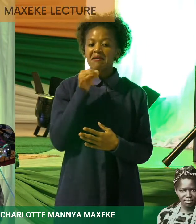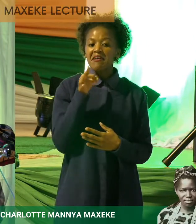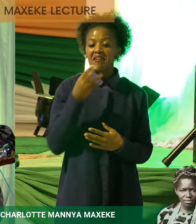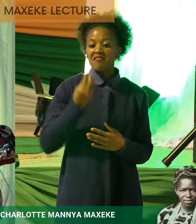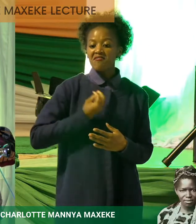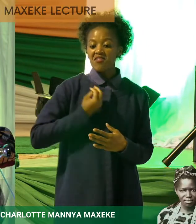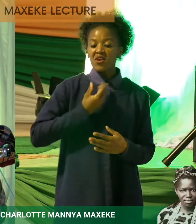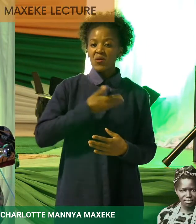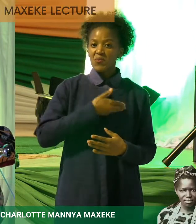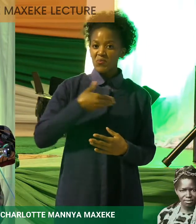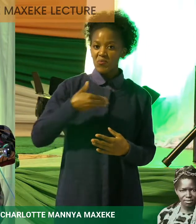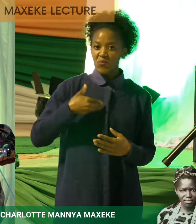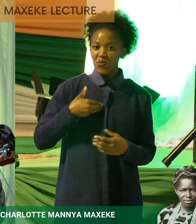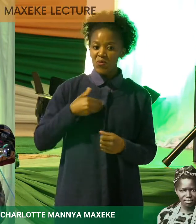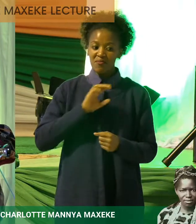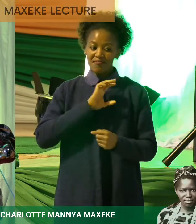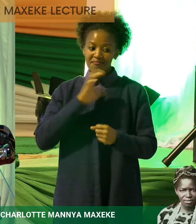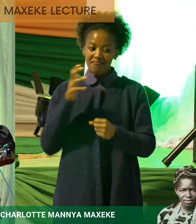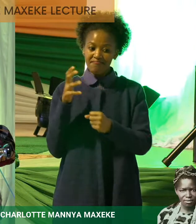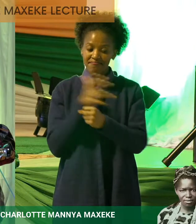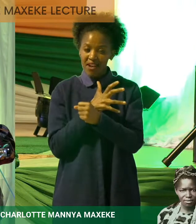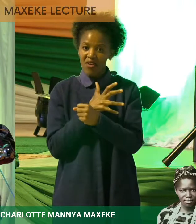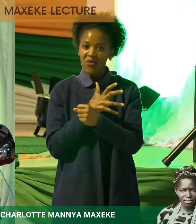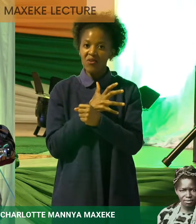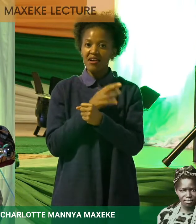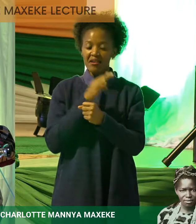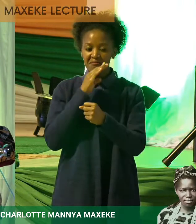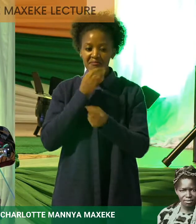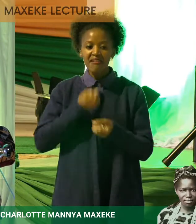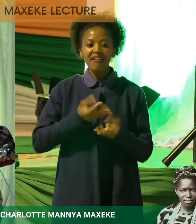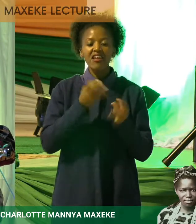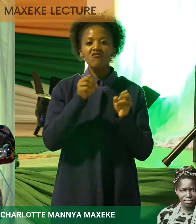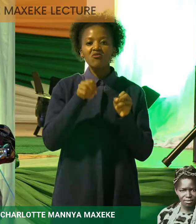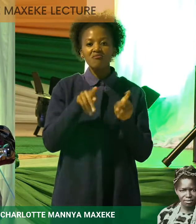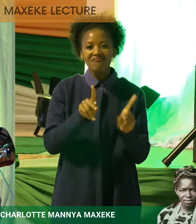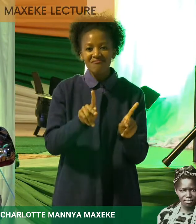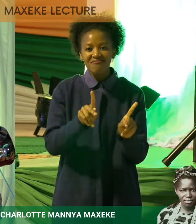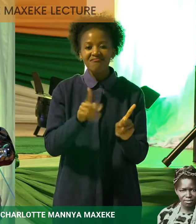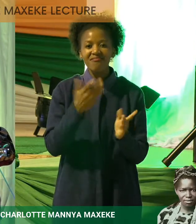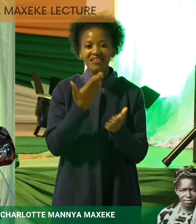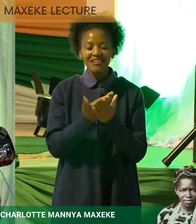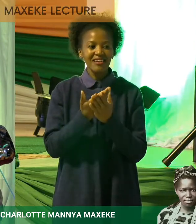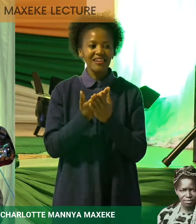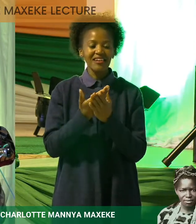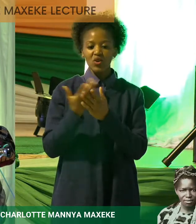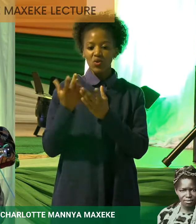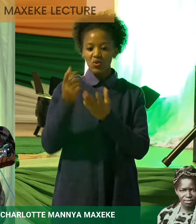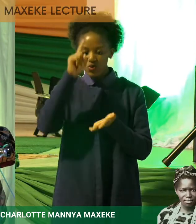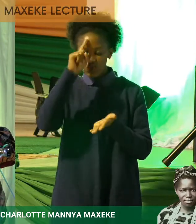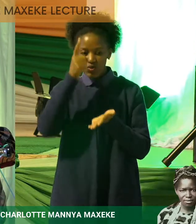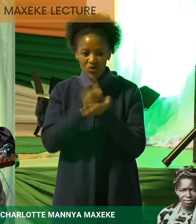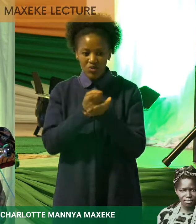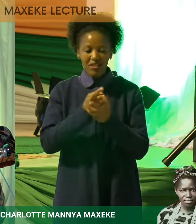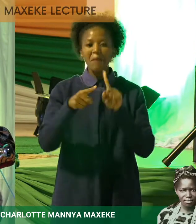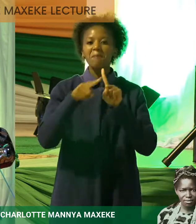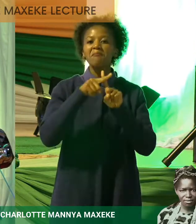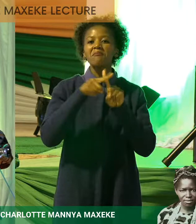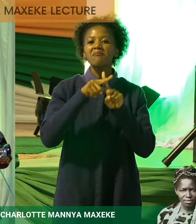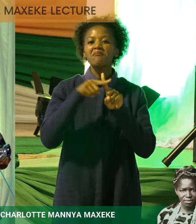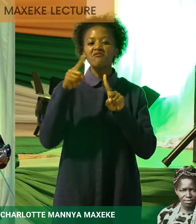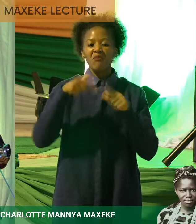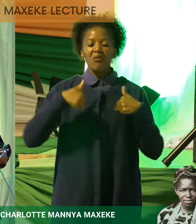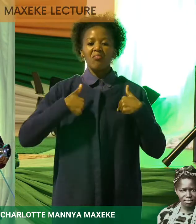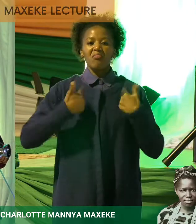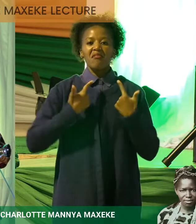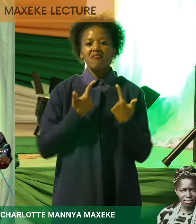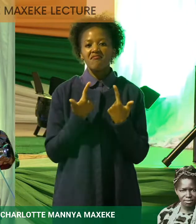young woman is empowered, she is given the opportunity to make positive decisions for her life. And that is what